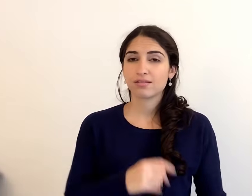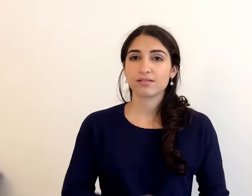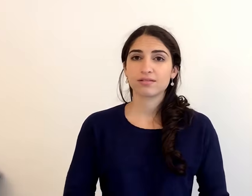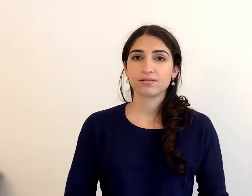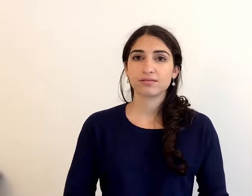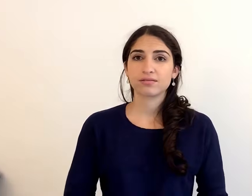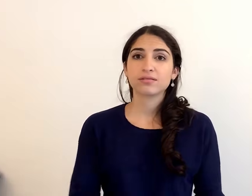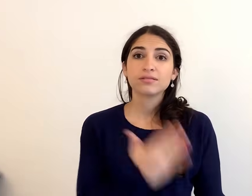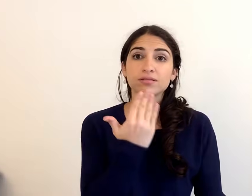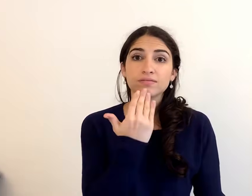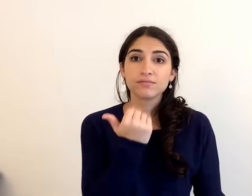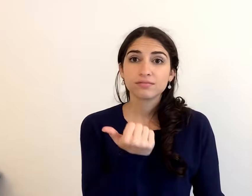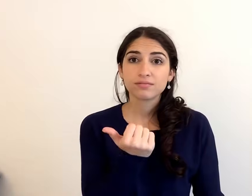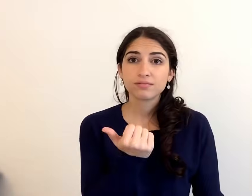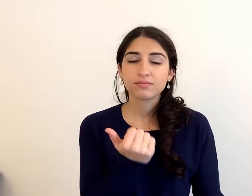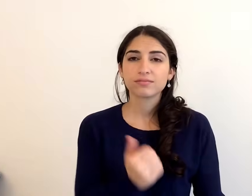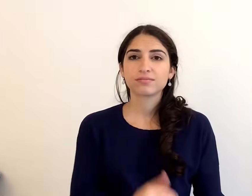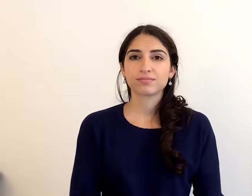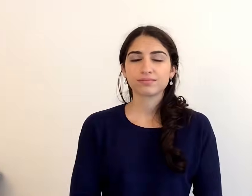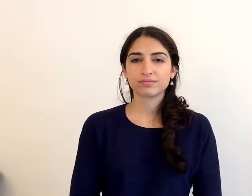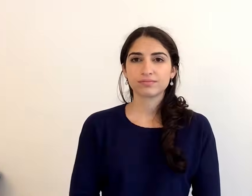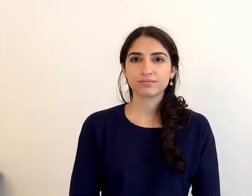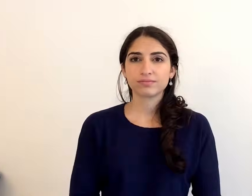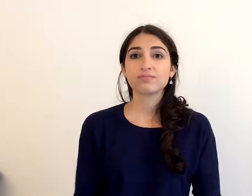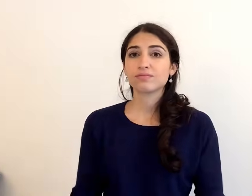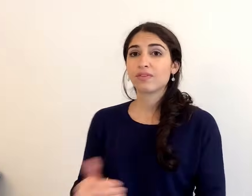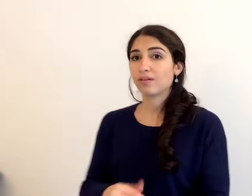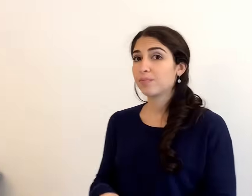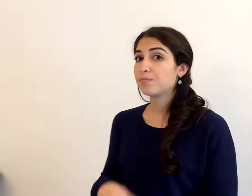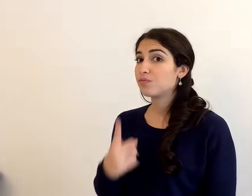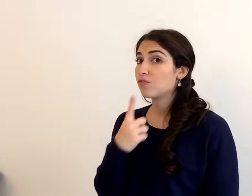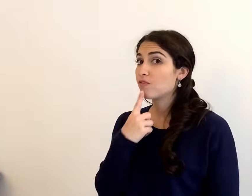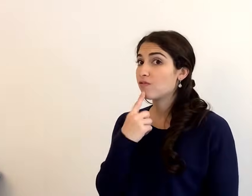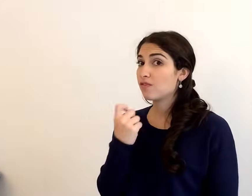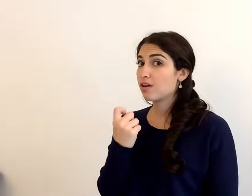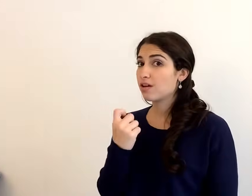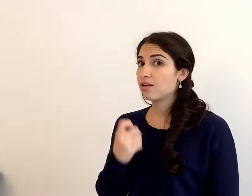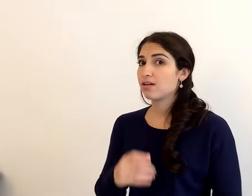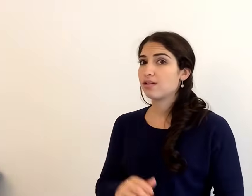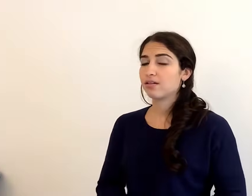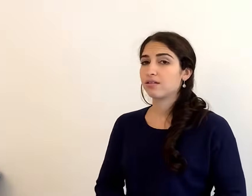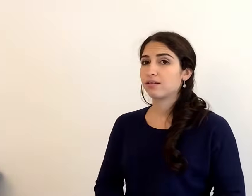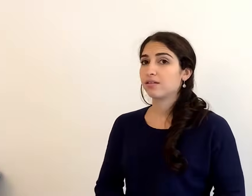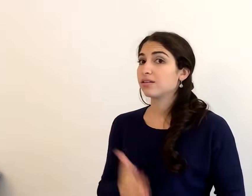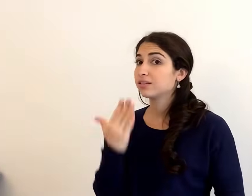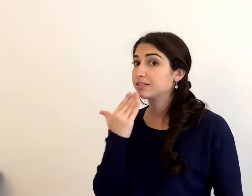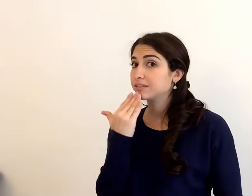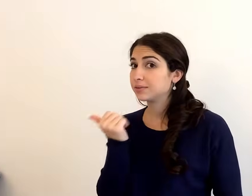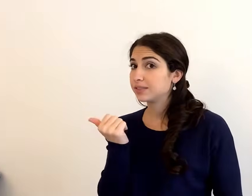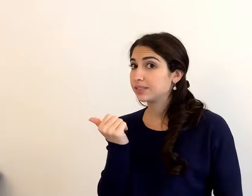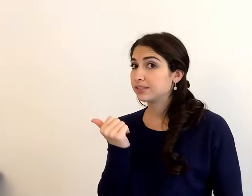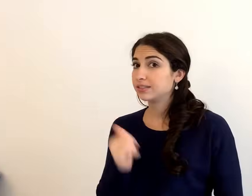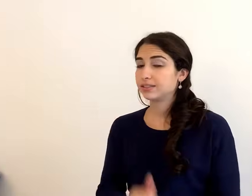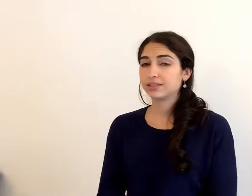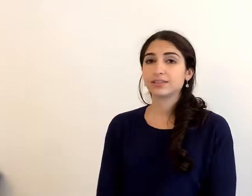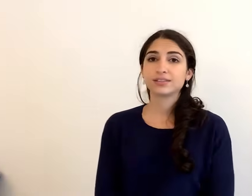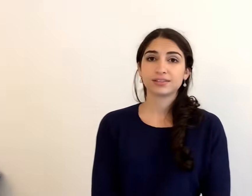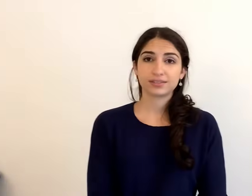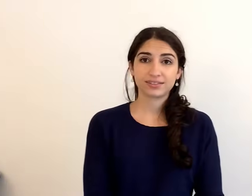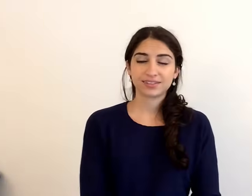Red, sweet. Again, red, sweet.